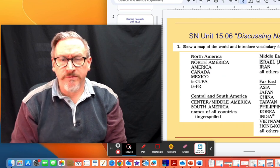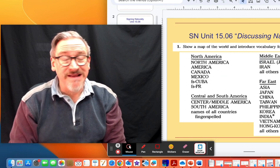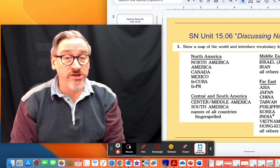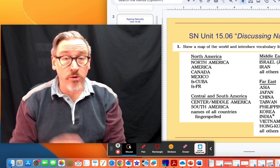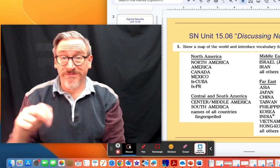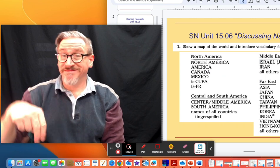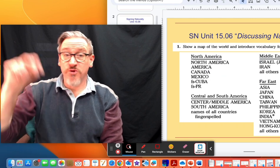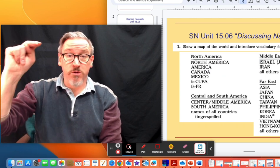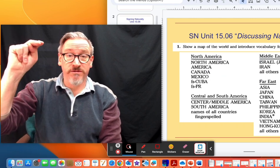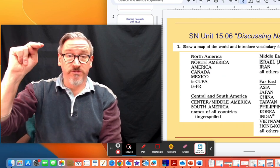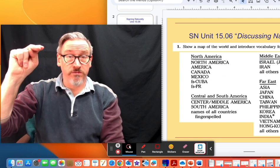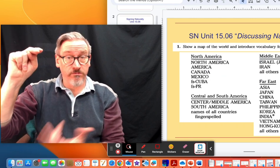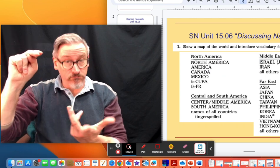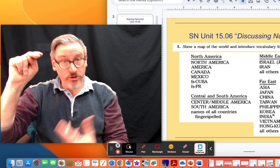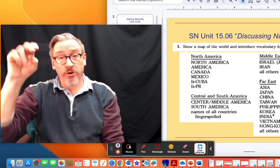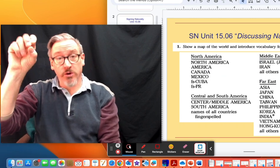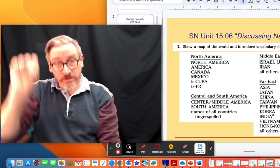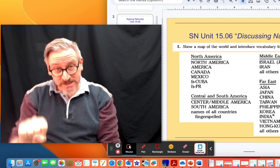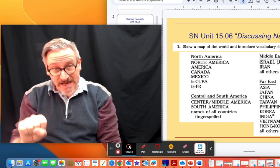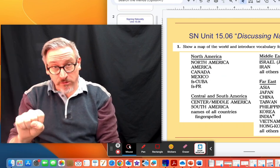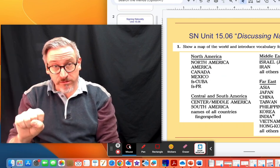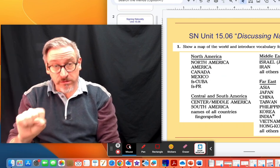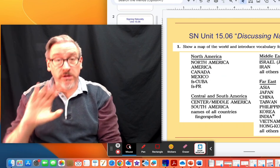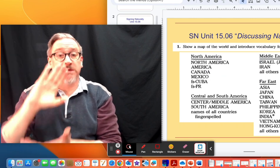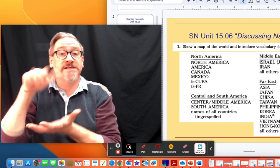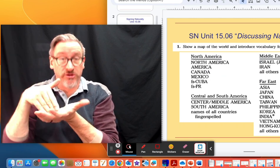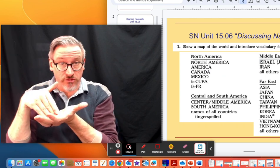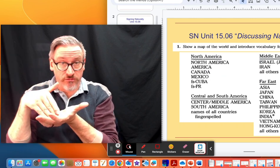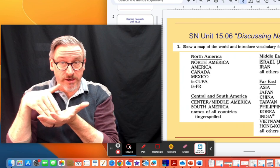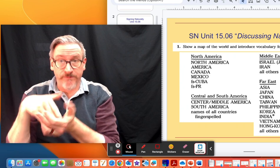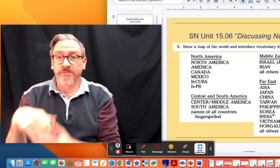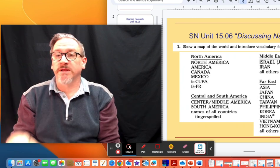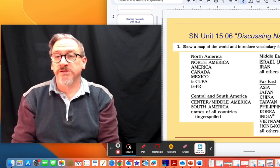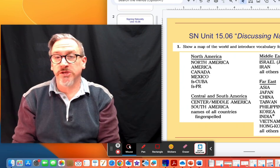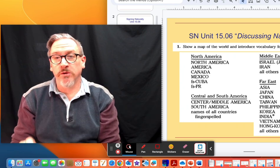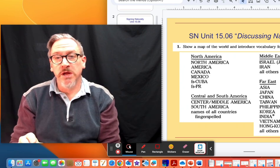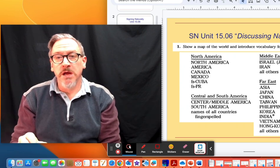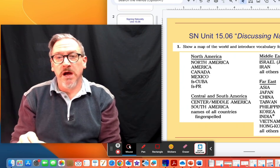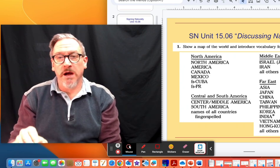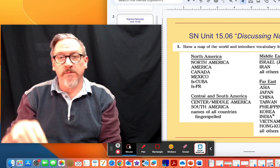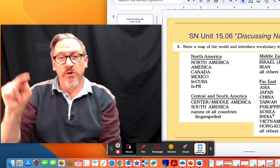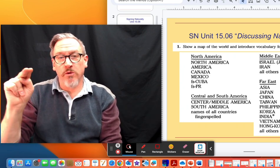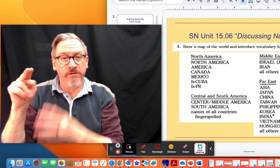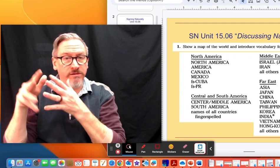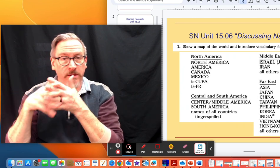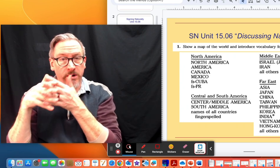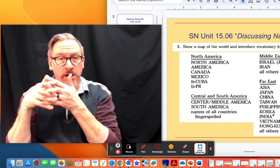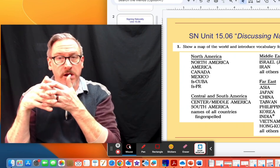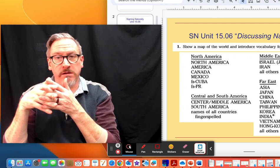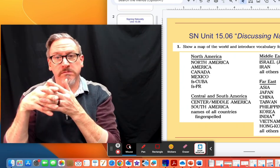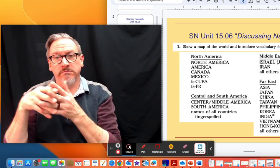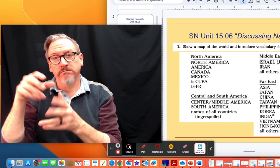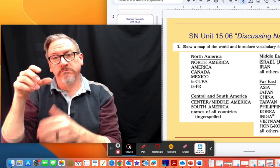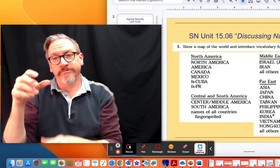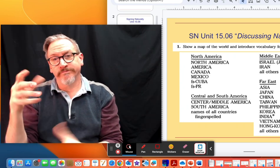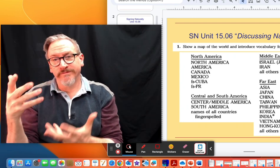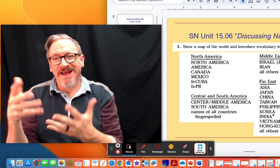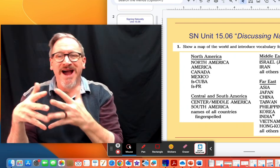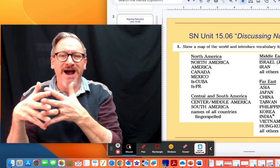All right. So north, north and south, central, right? So North America,